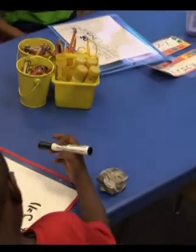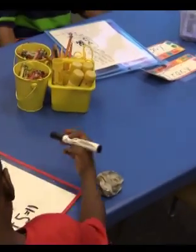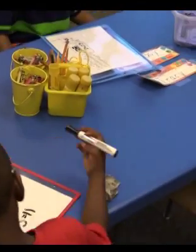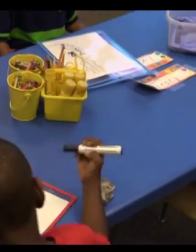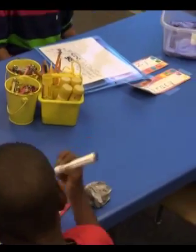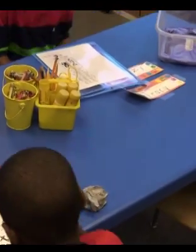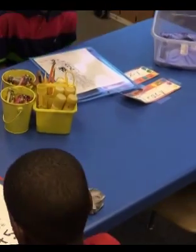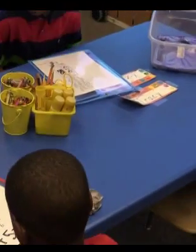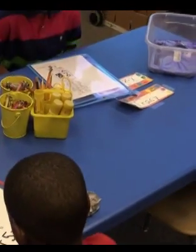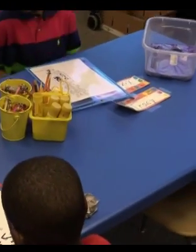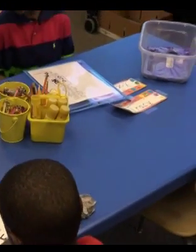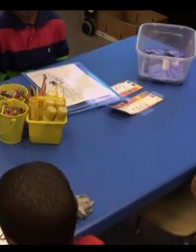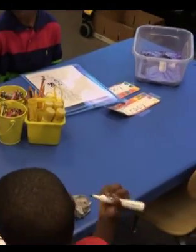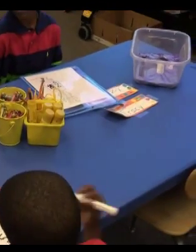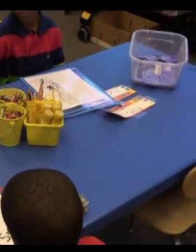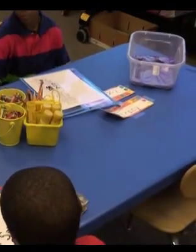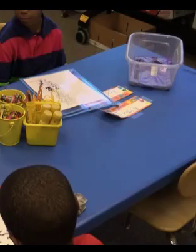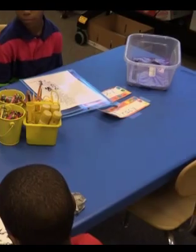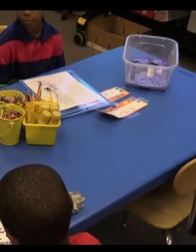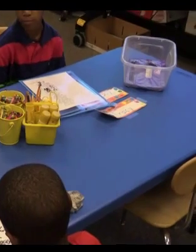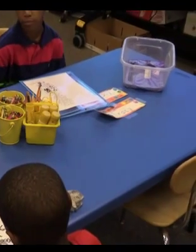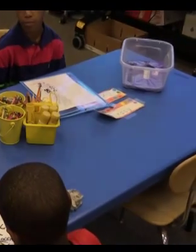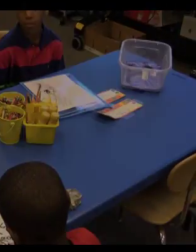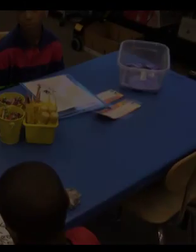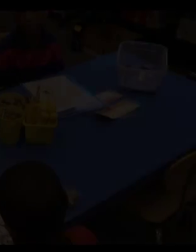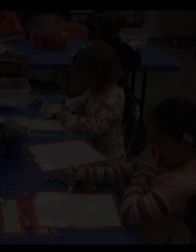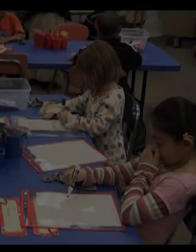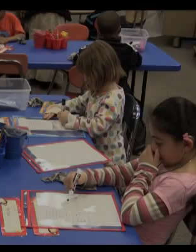Thank you.